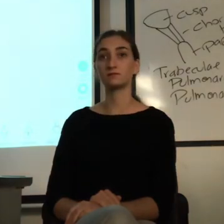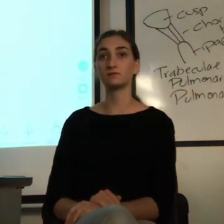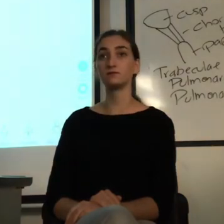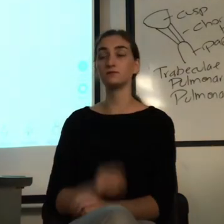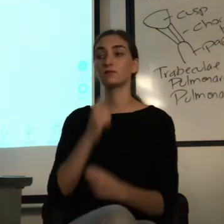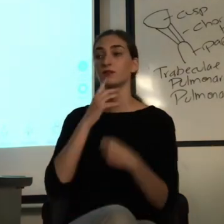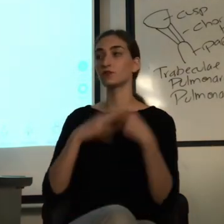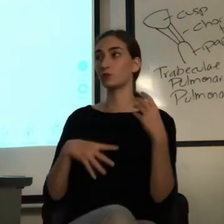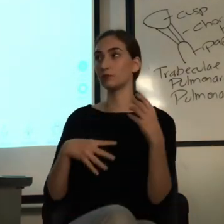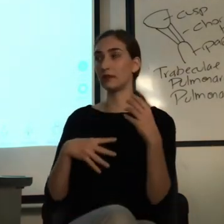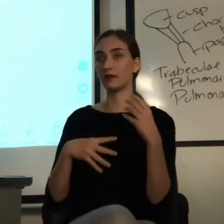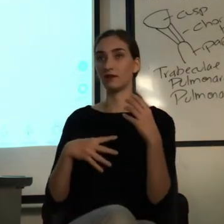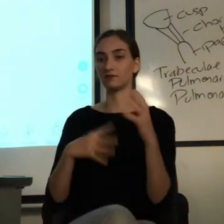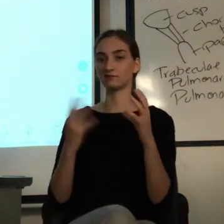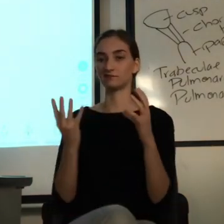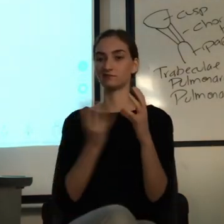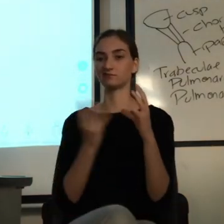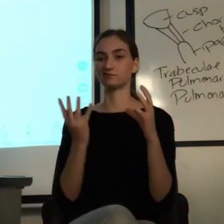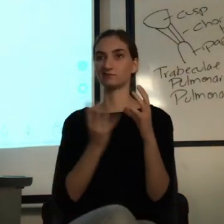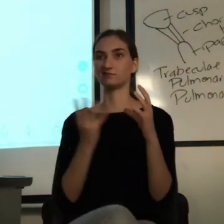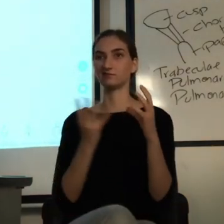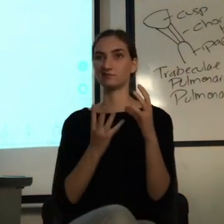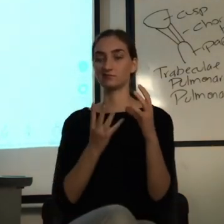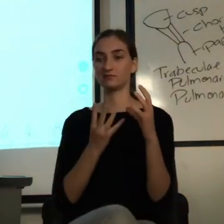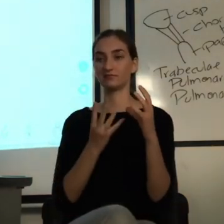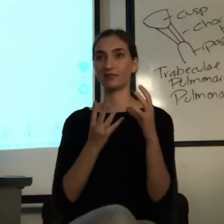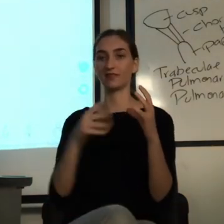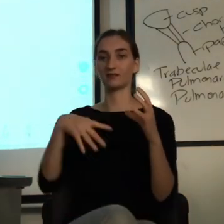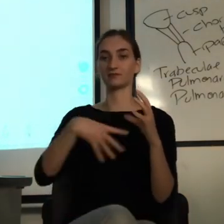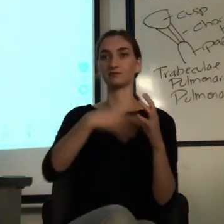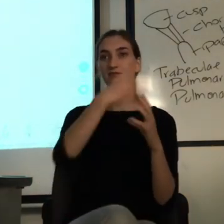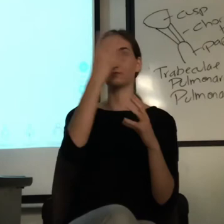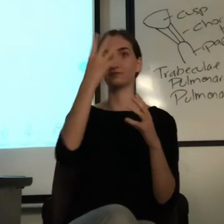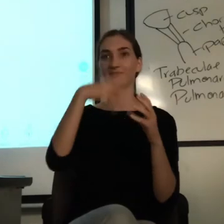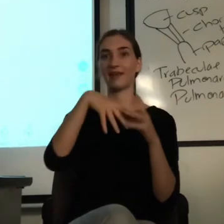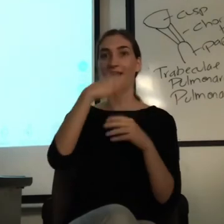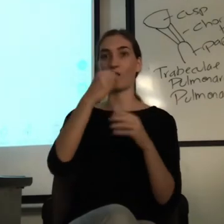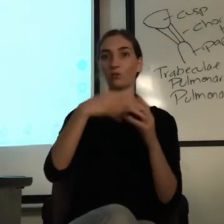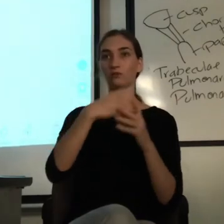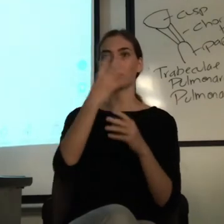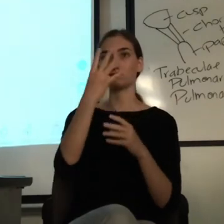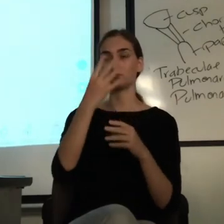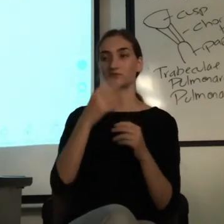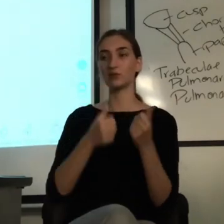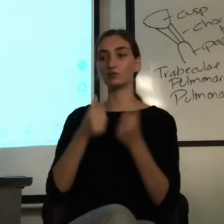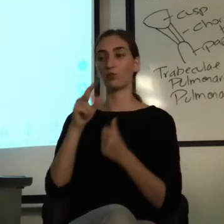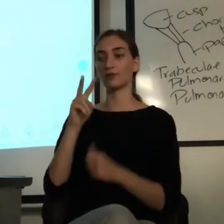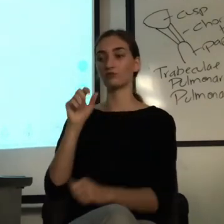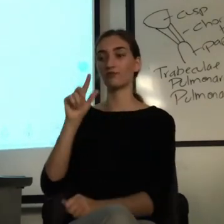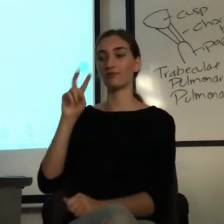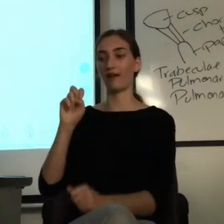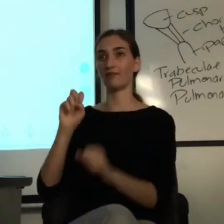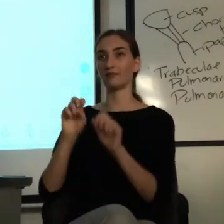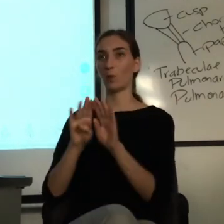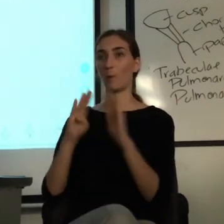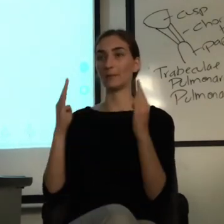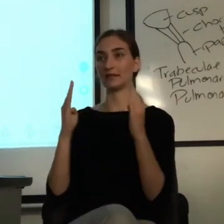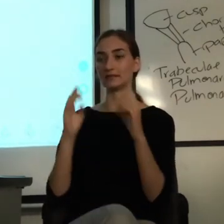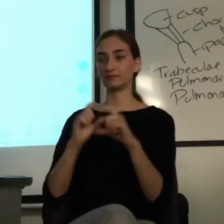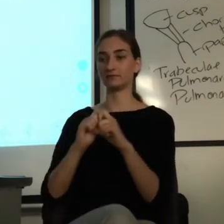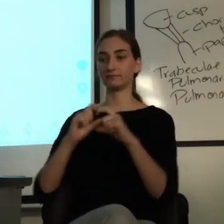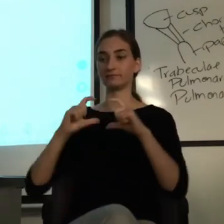Blood flows in this way and flows up and out that way. Okay, what valve is this that's open?